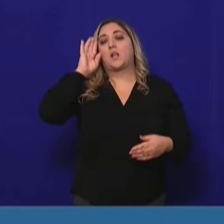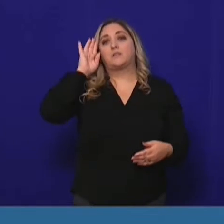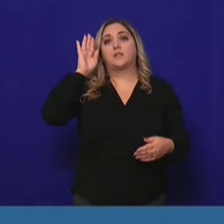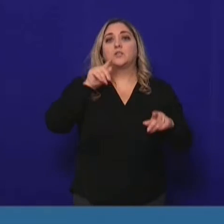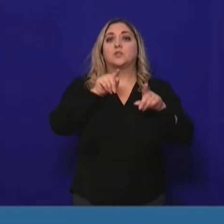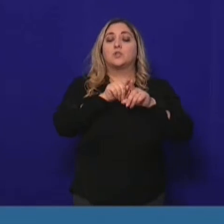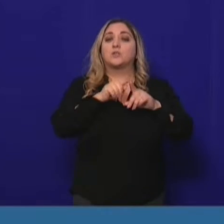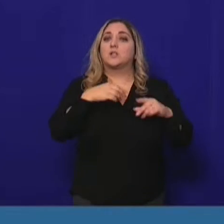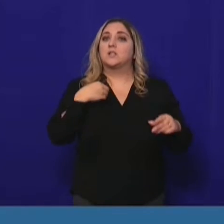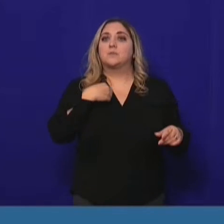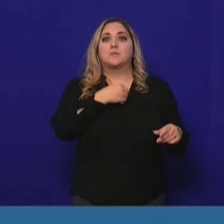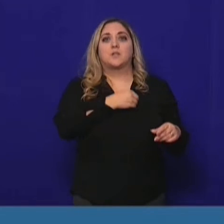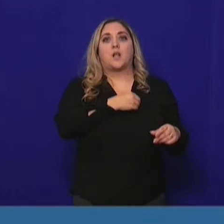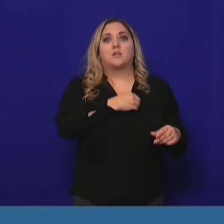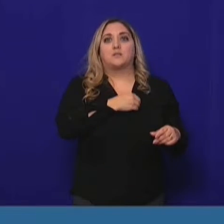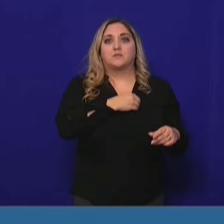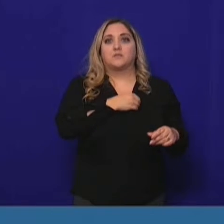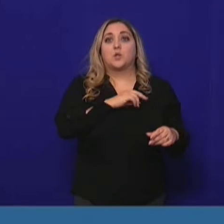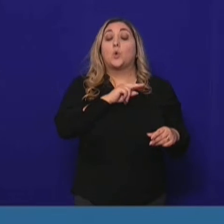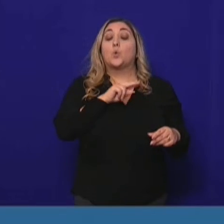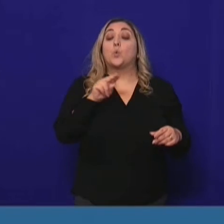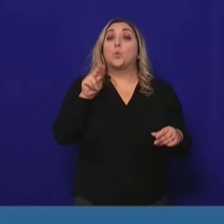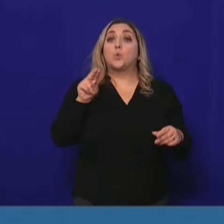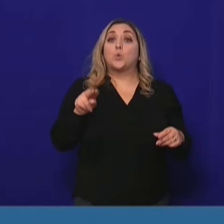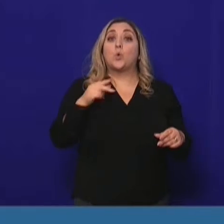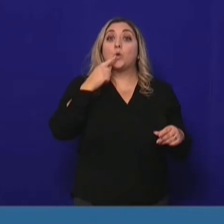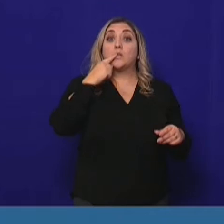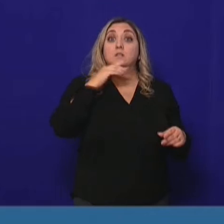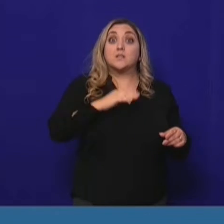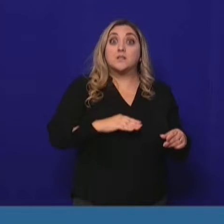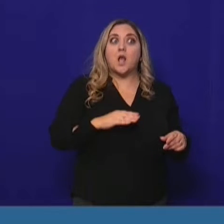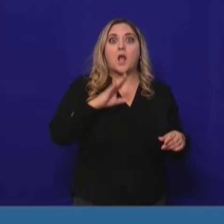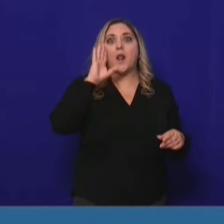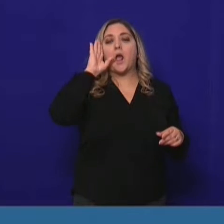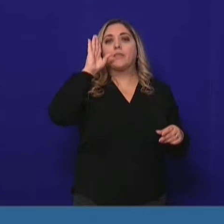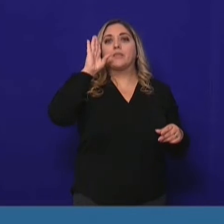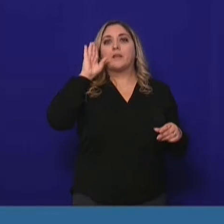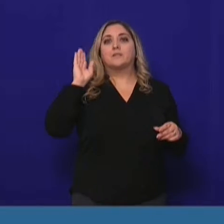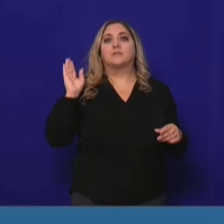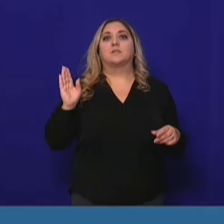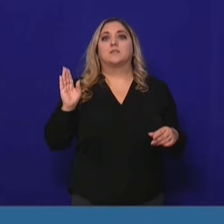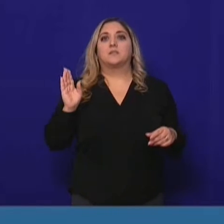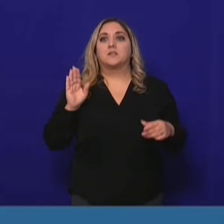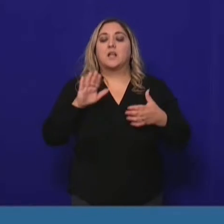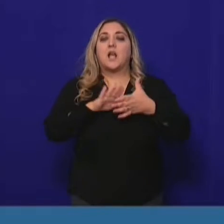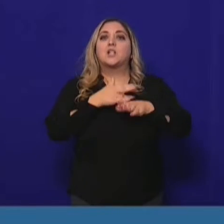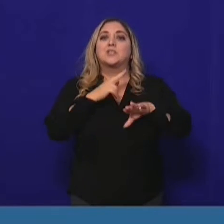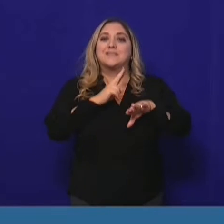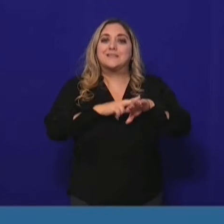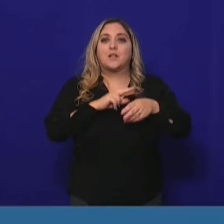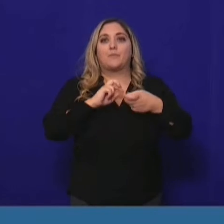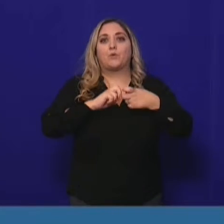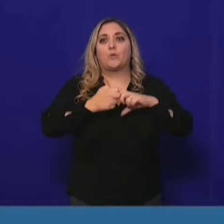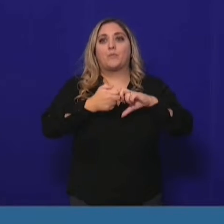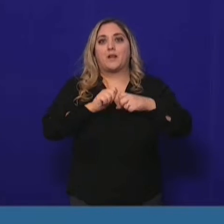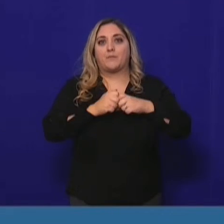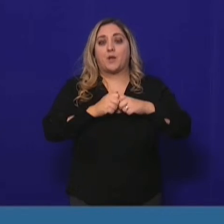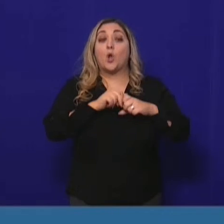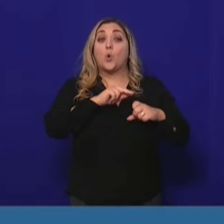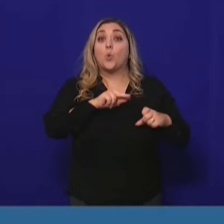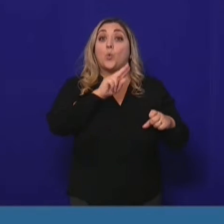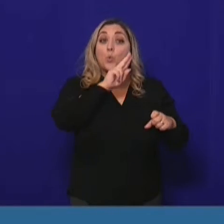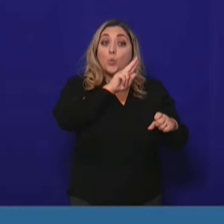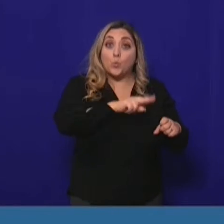rajna l-imwiet. Imma anke ta' etajiet iżgħar ukoll jista' jkollok konsegwenzi, però wkoll dawn in-nies ikunu qegħdin